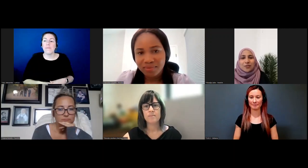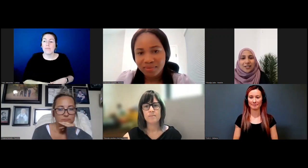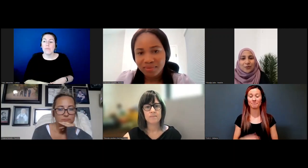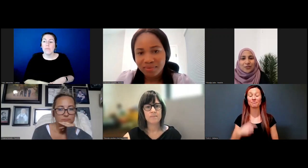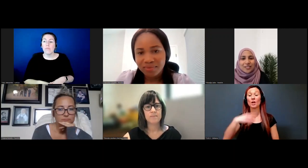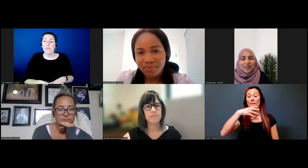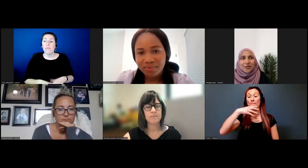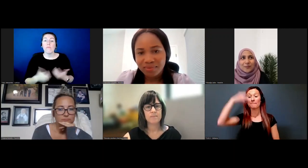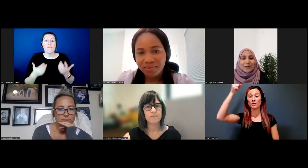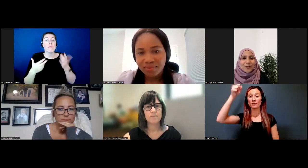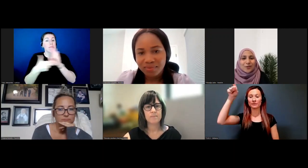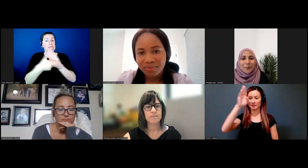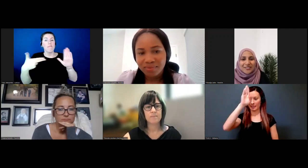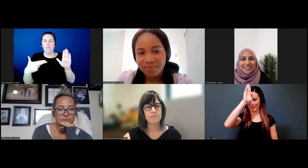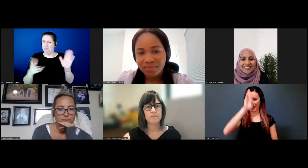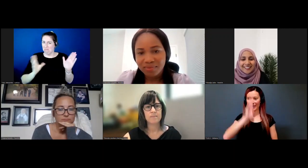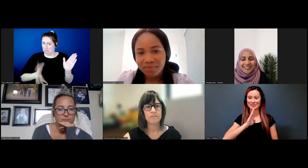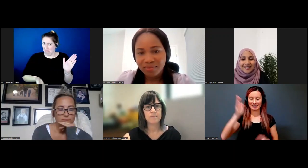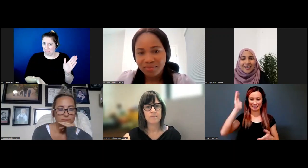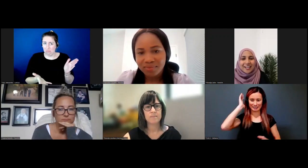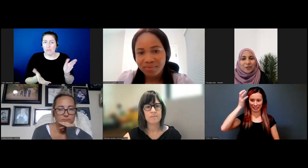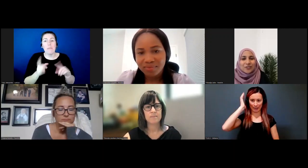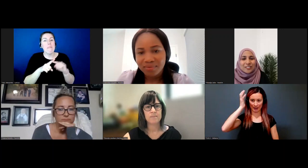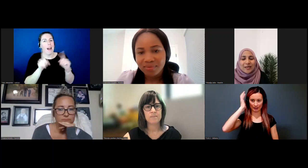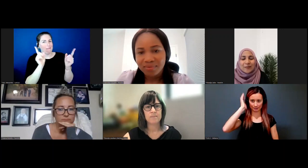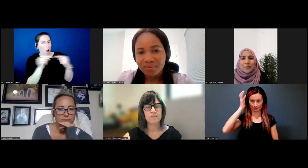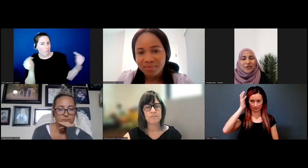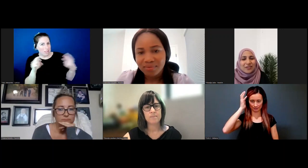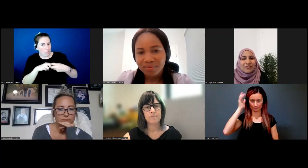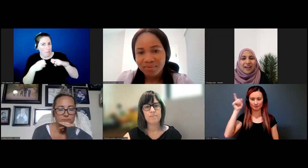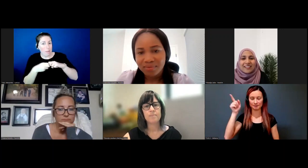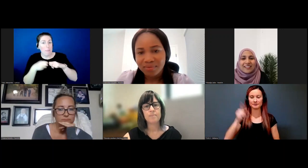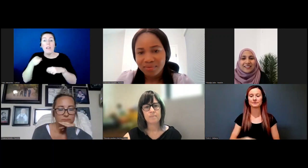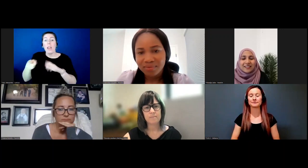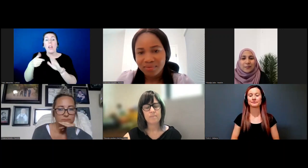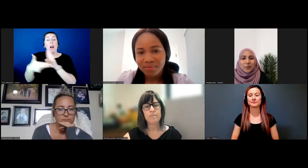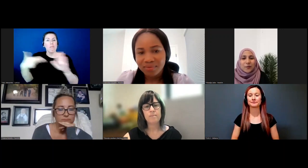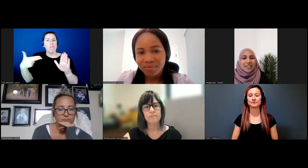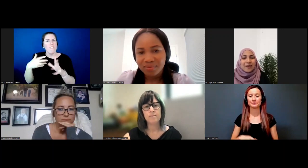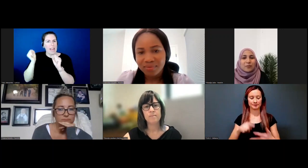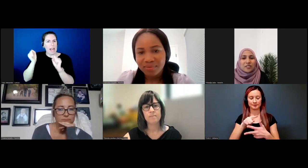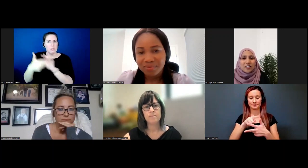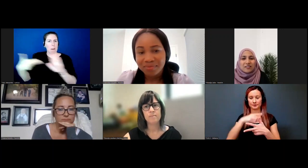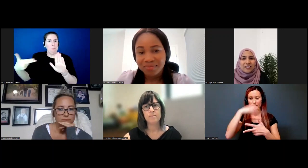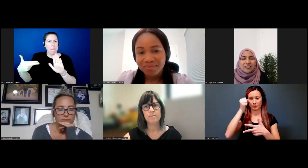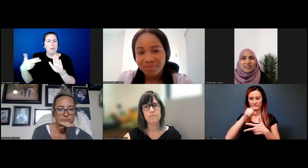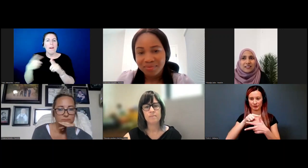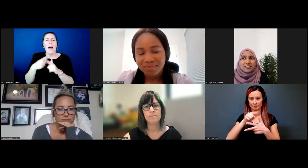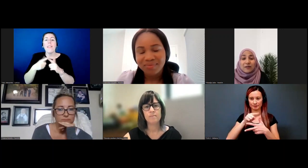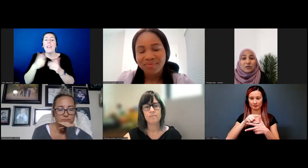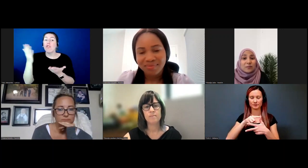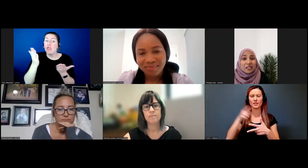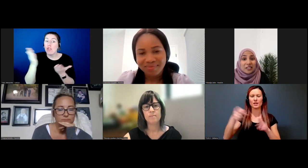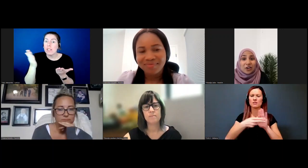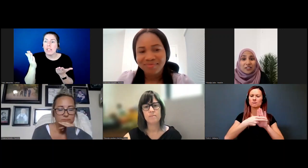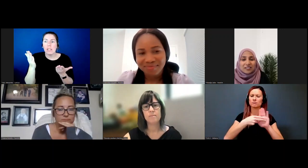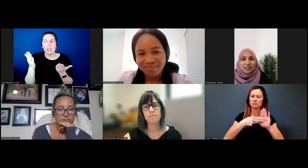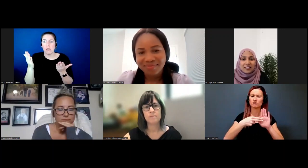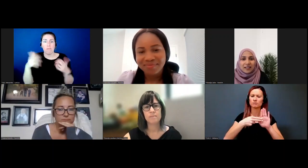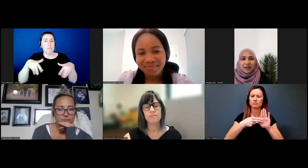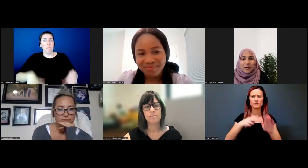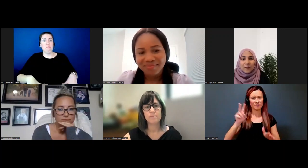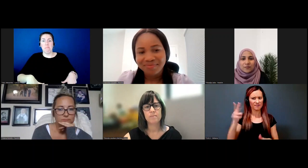came to diagnosis, but mine was the opposite. They diagnosed him pretty fast, but when it came to services, I was completely